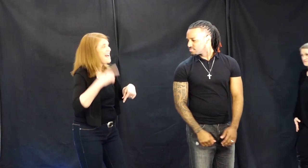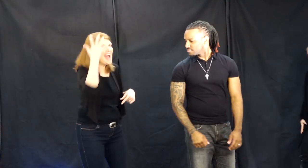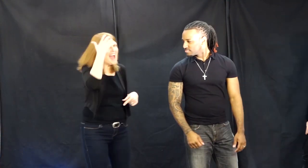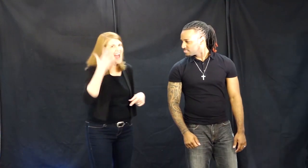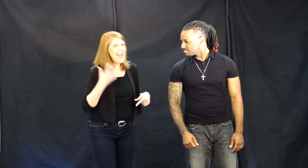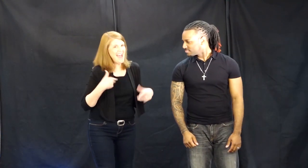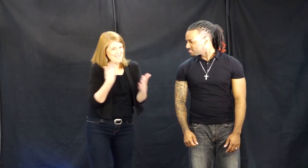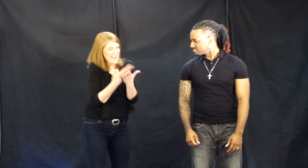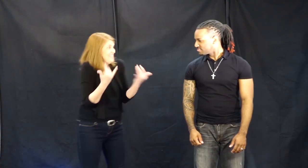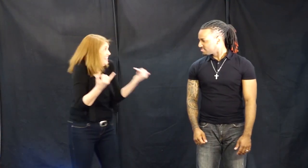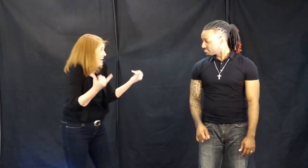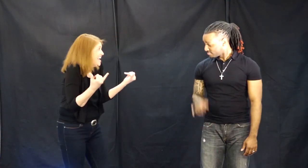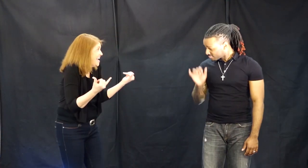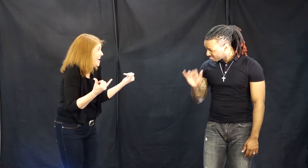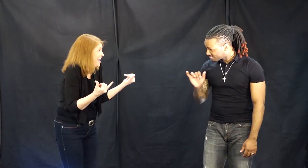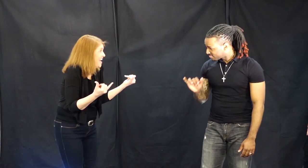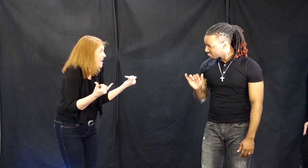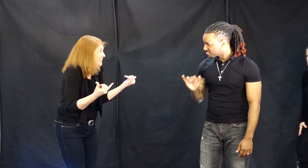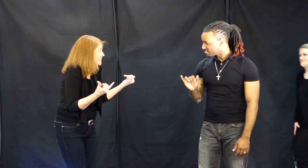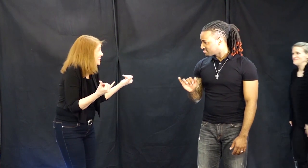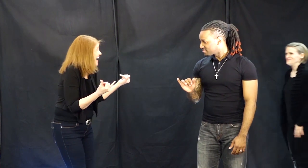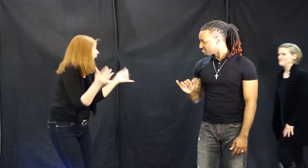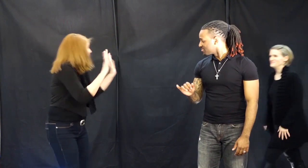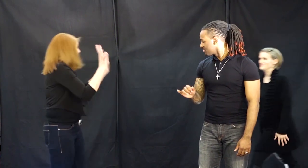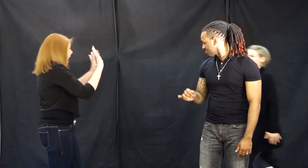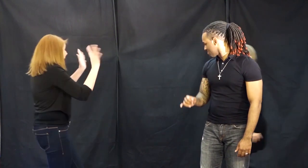arriving today.